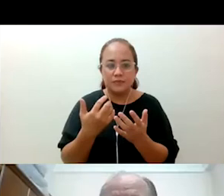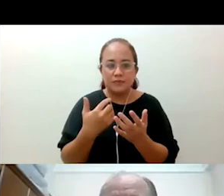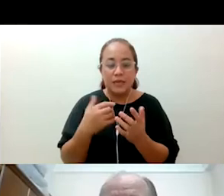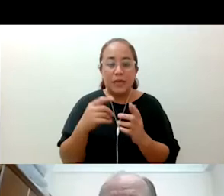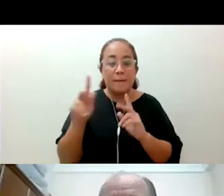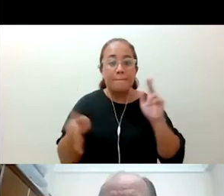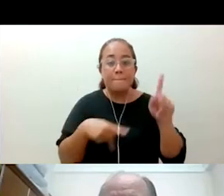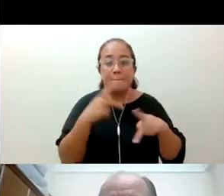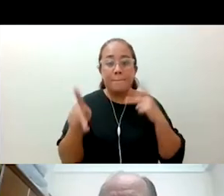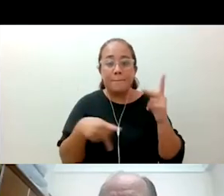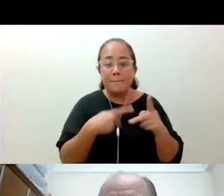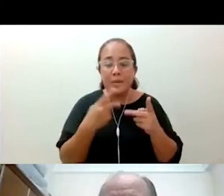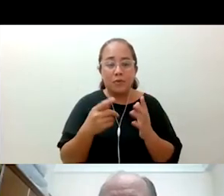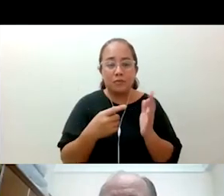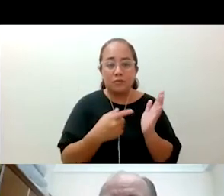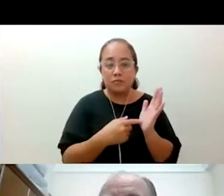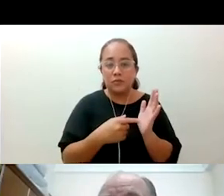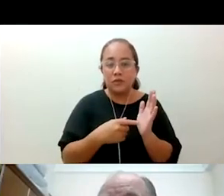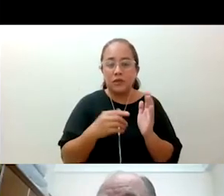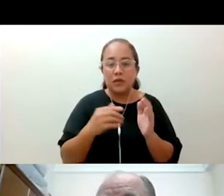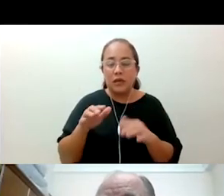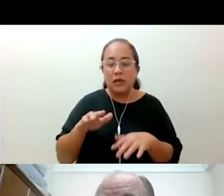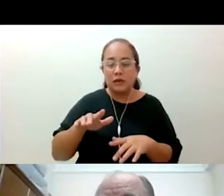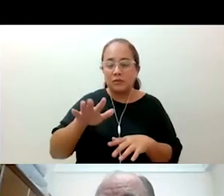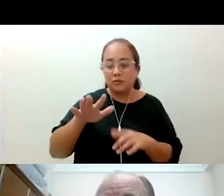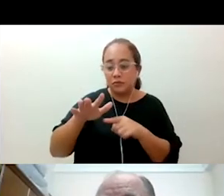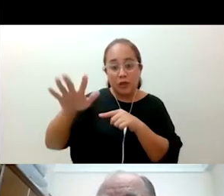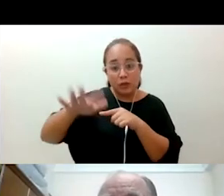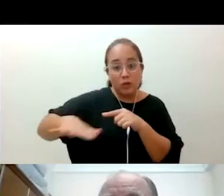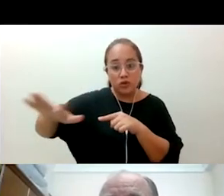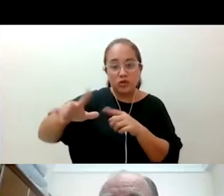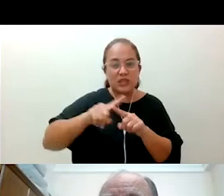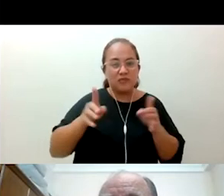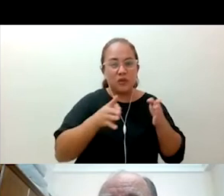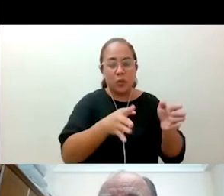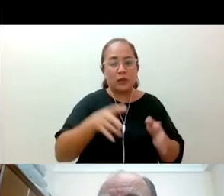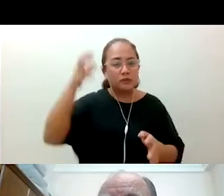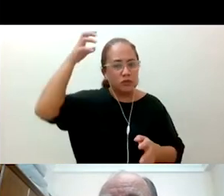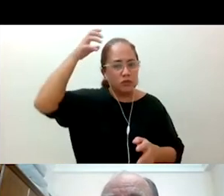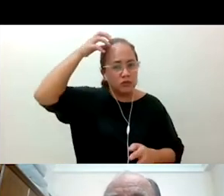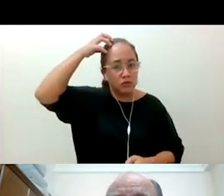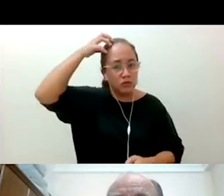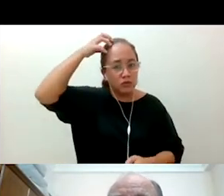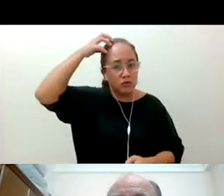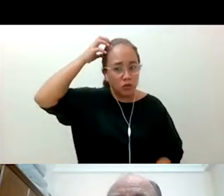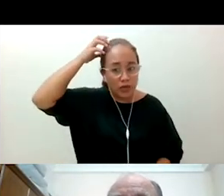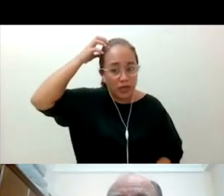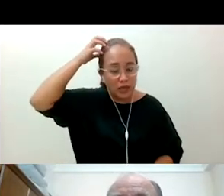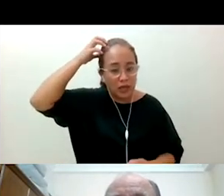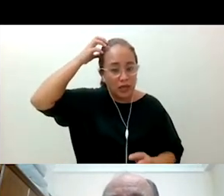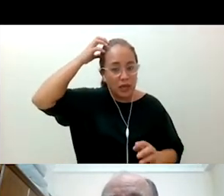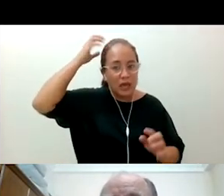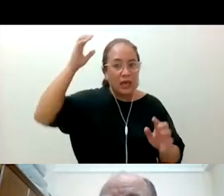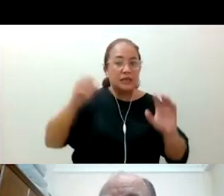people list locations in a different way than what we will do. Like Stokey lists 0